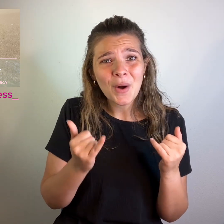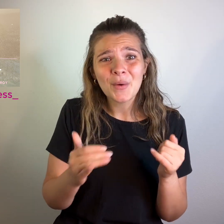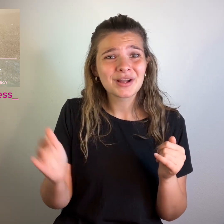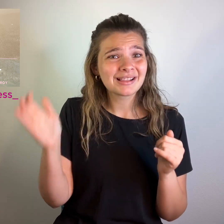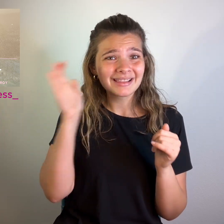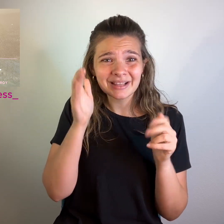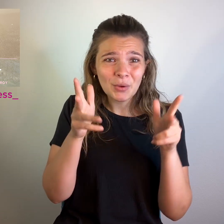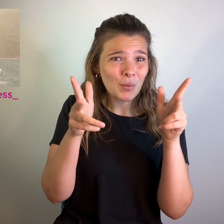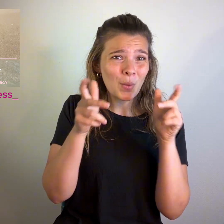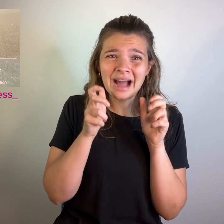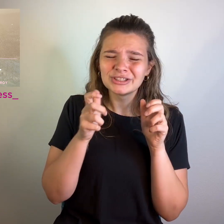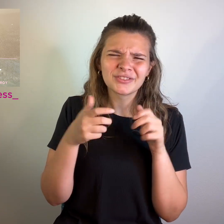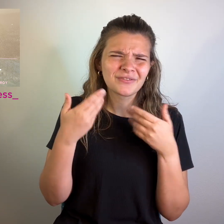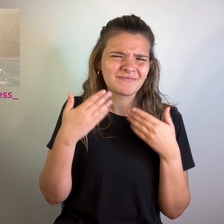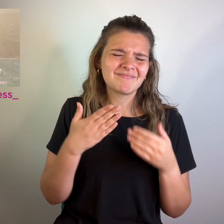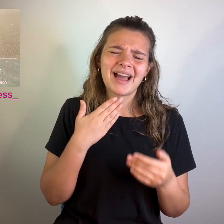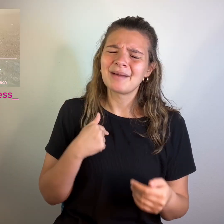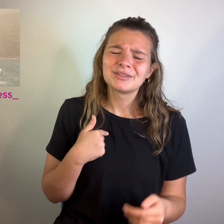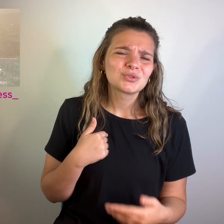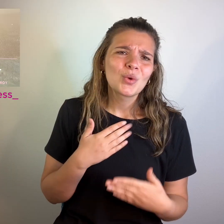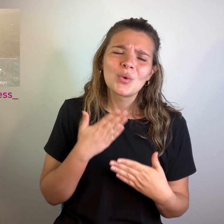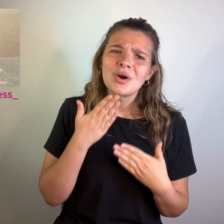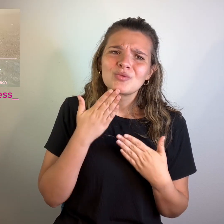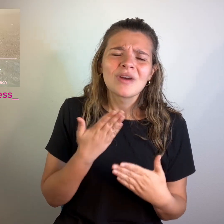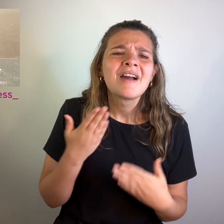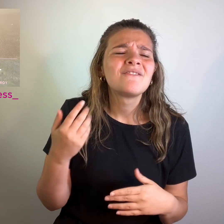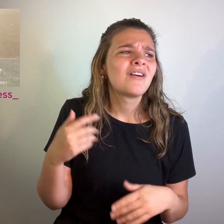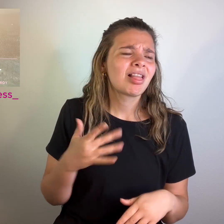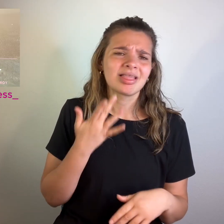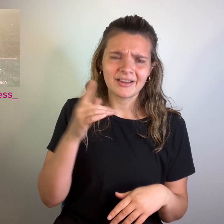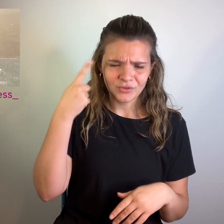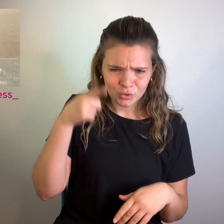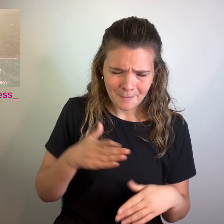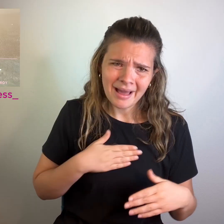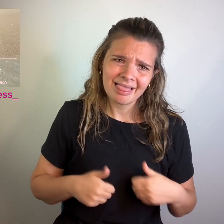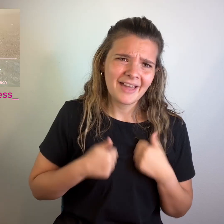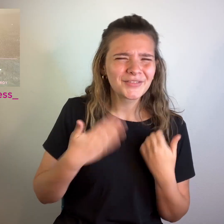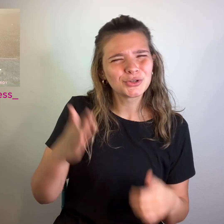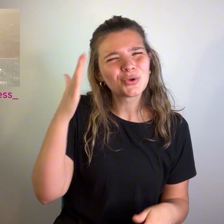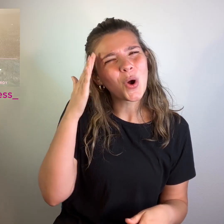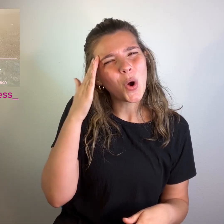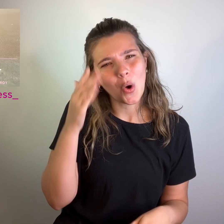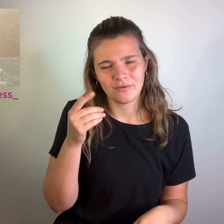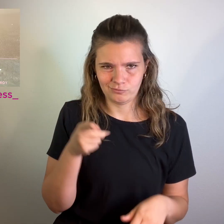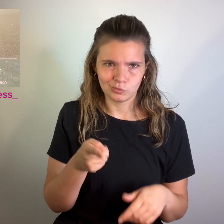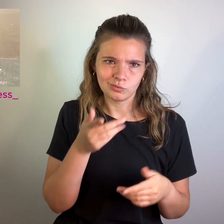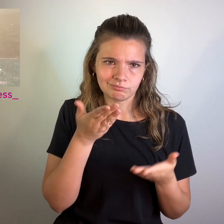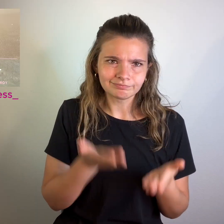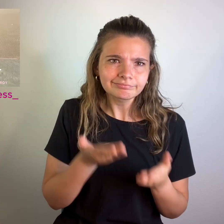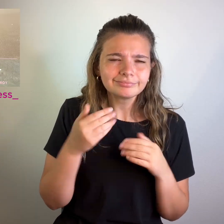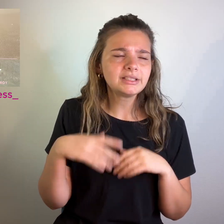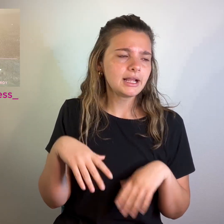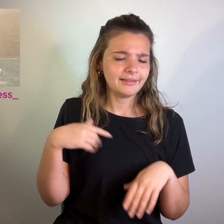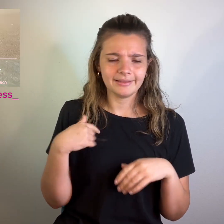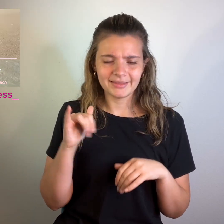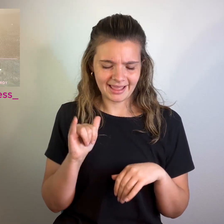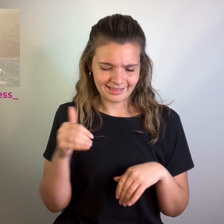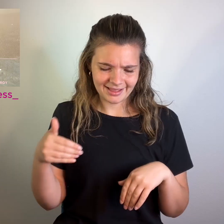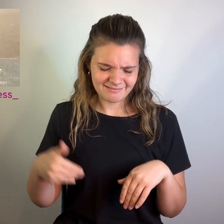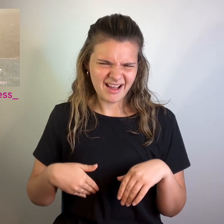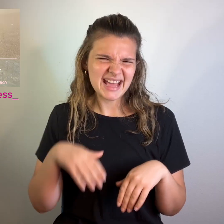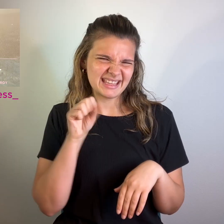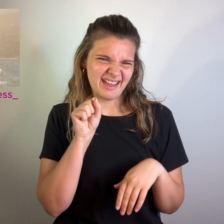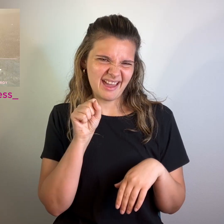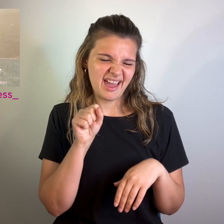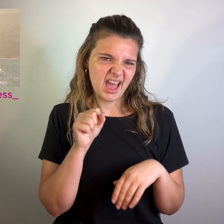so grateful for you in my life. And it was just a sign, a little clarification of like, yeah, Sami, like somebody needs to hear this, because you don't